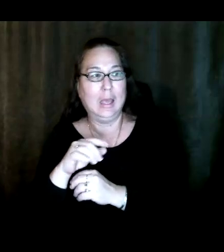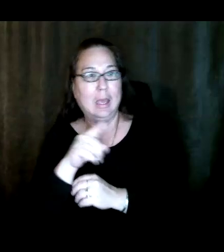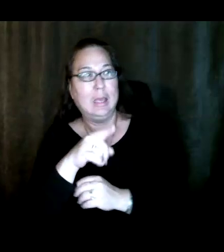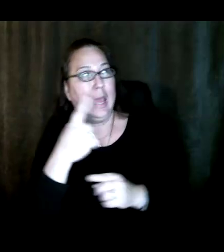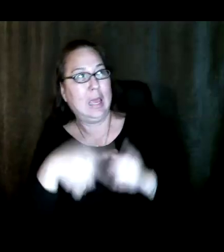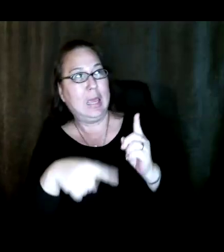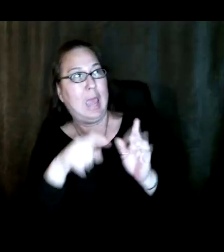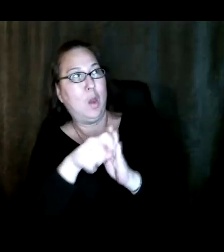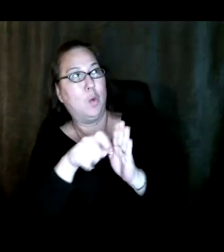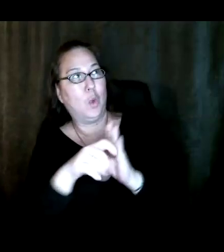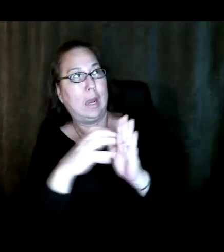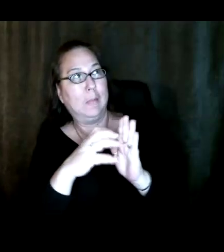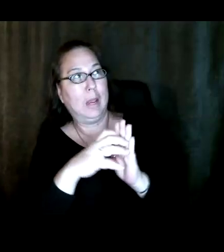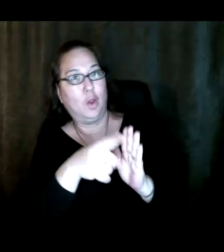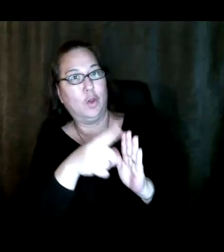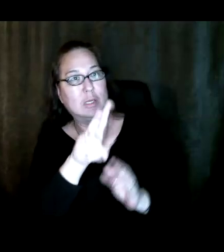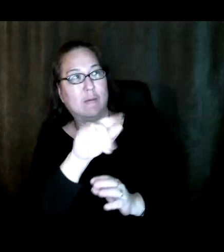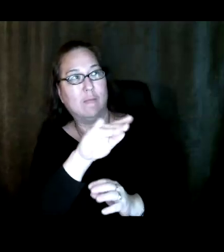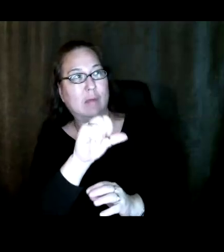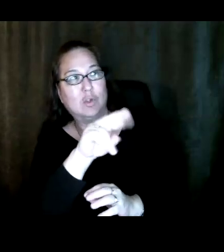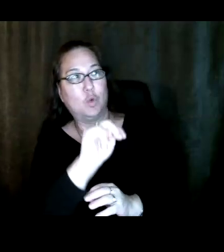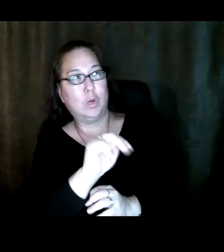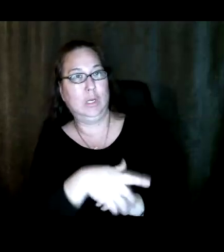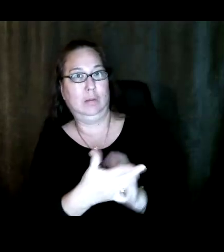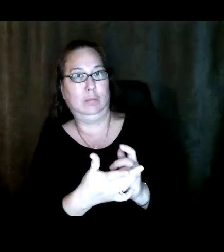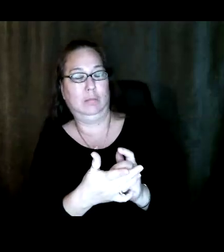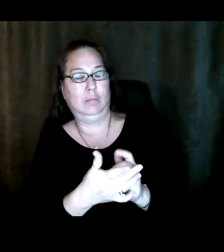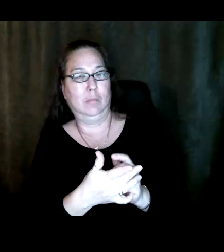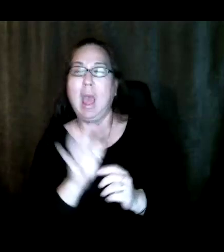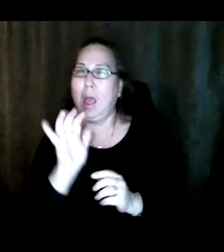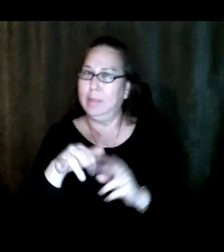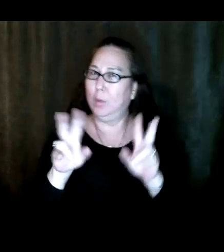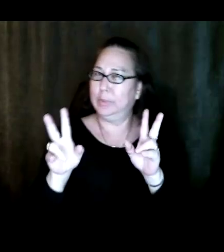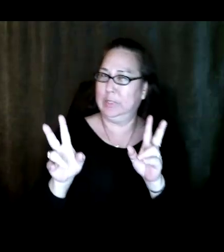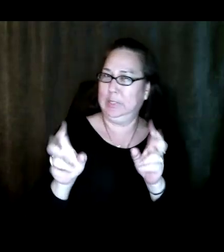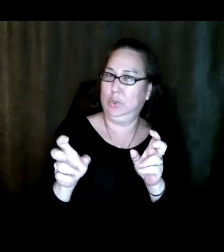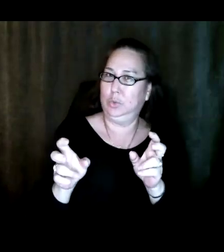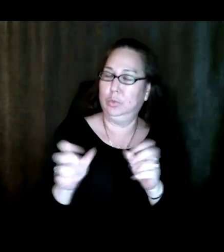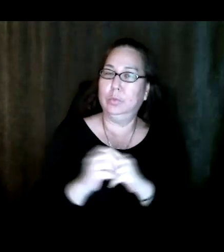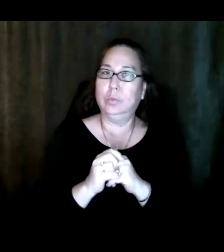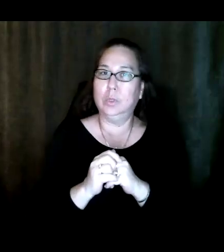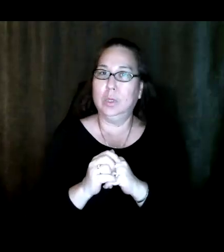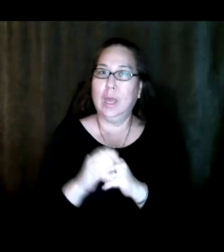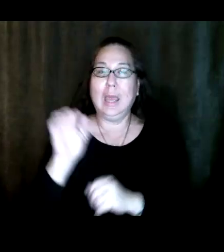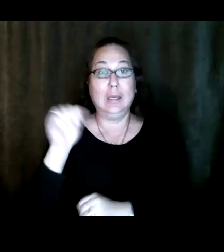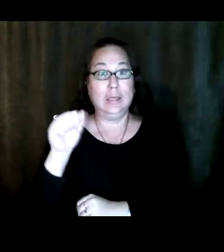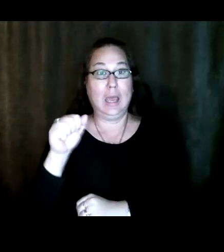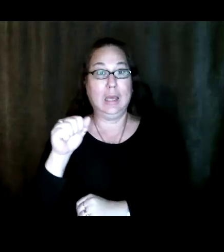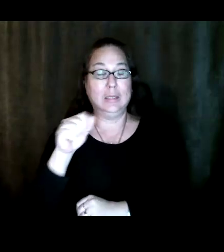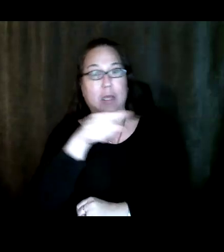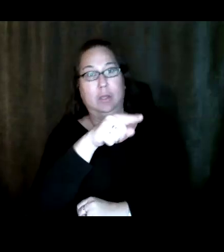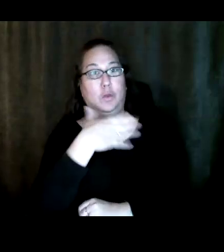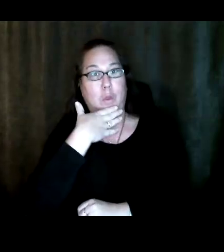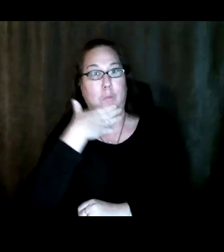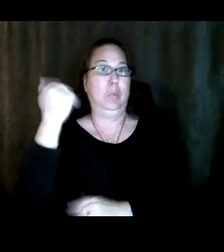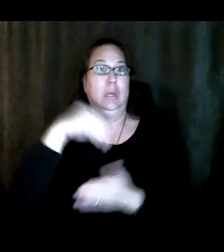paragraph." And so and that was the issue is, so, yes, the valedictorian is the best